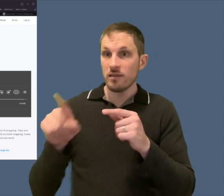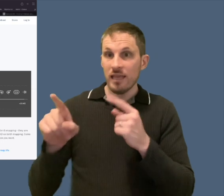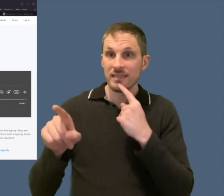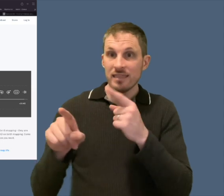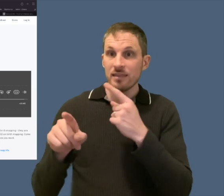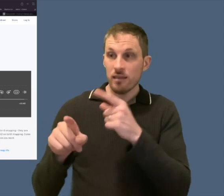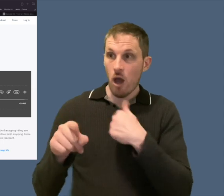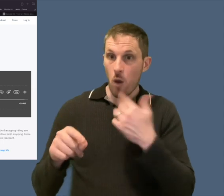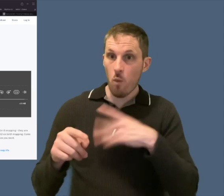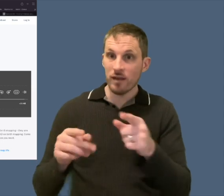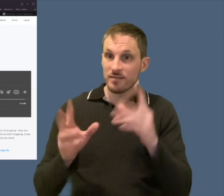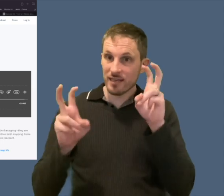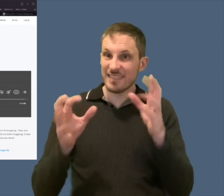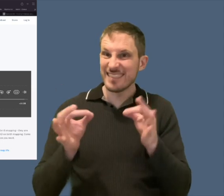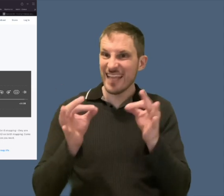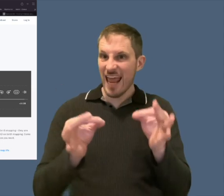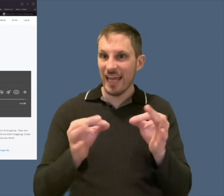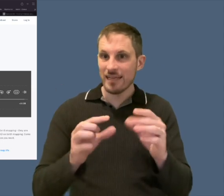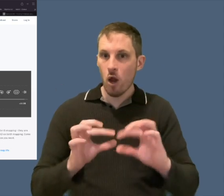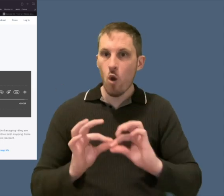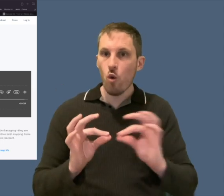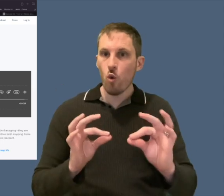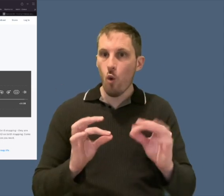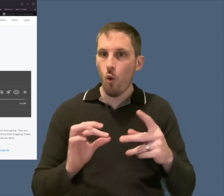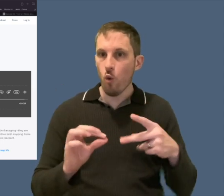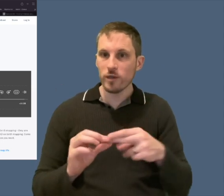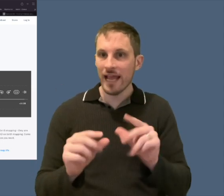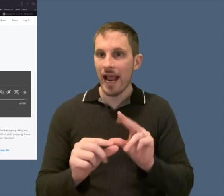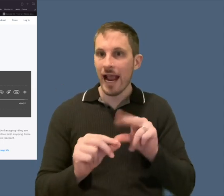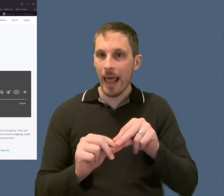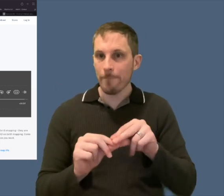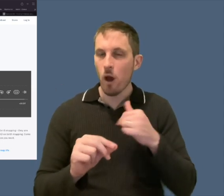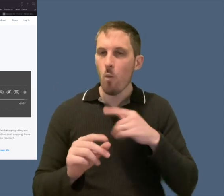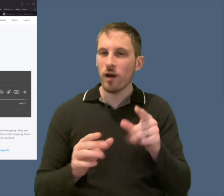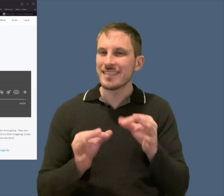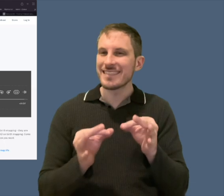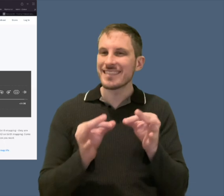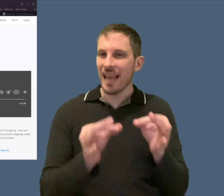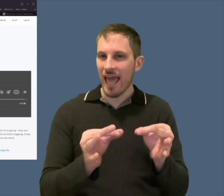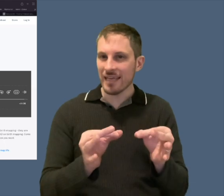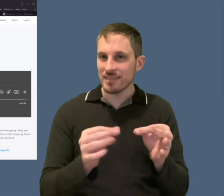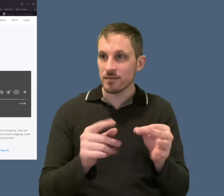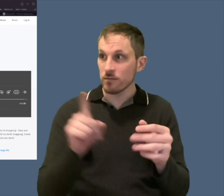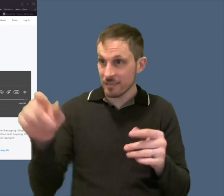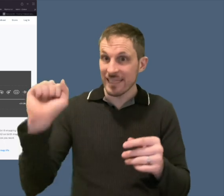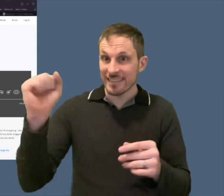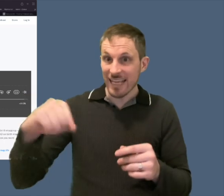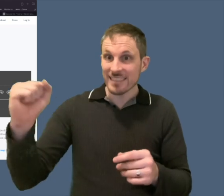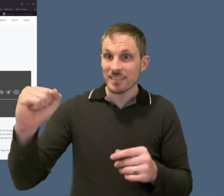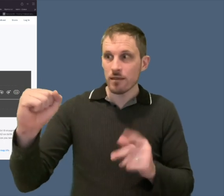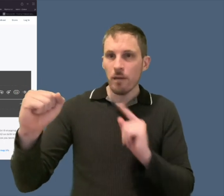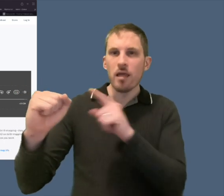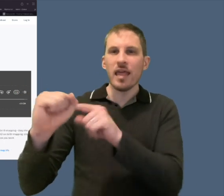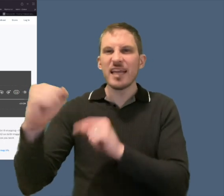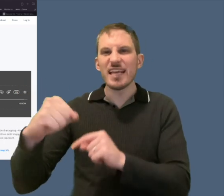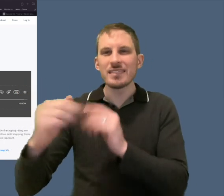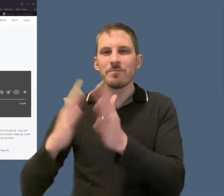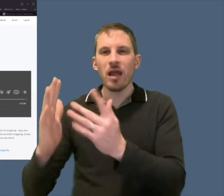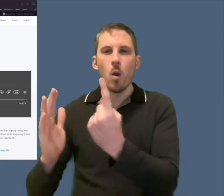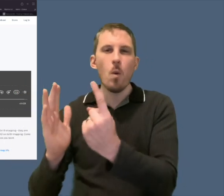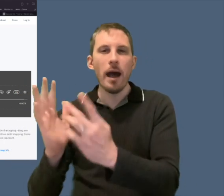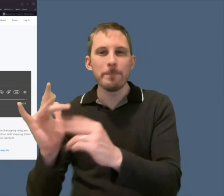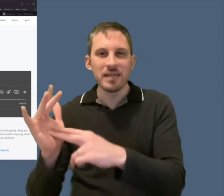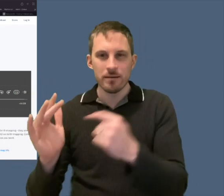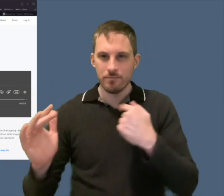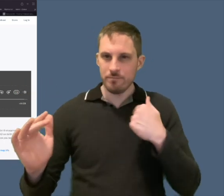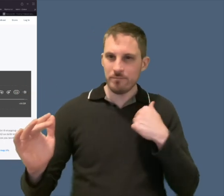their definition of delayed cord clamping is different to yours. So we want to get on the same page, and asking those questions gets you that